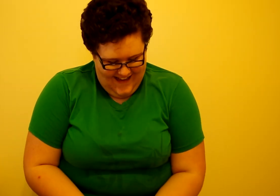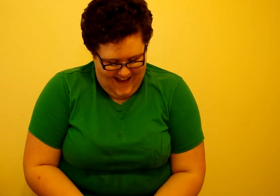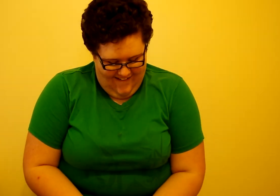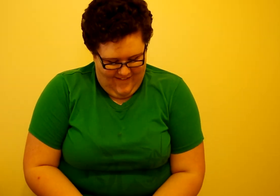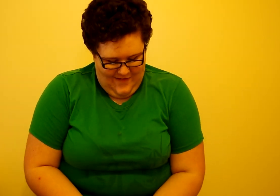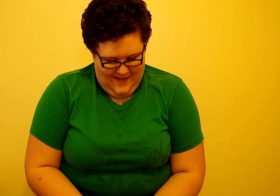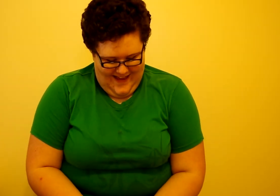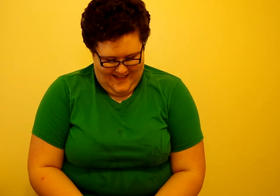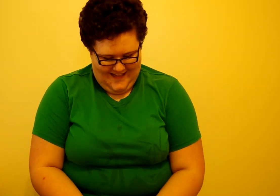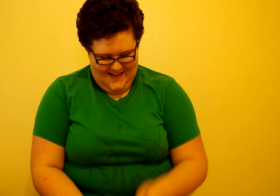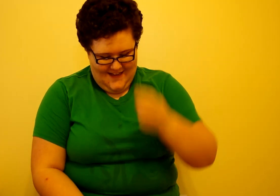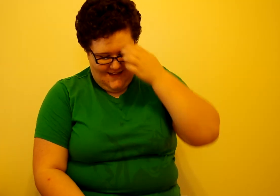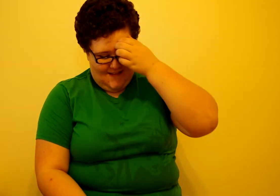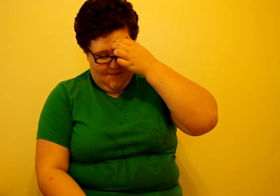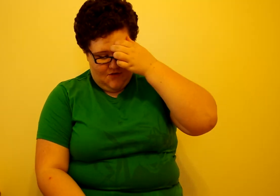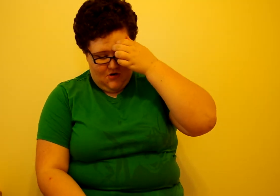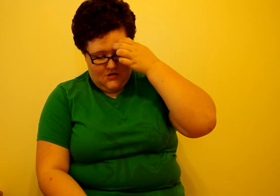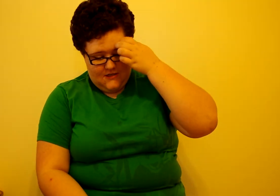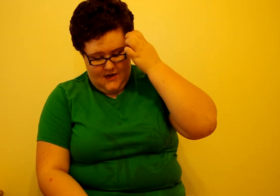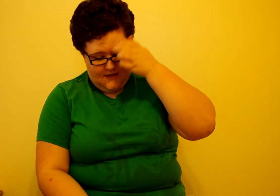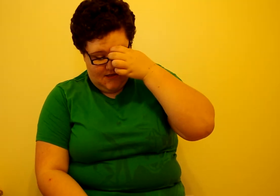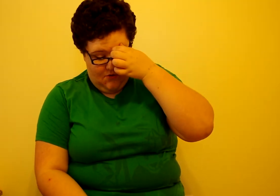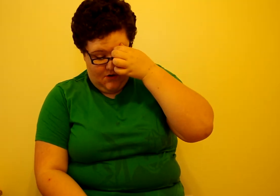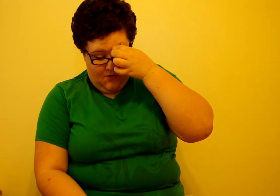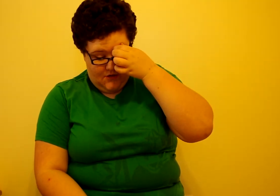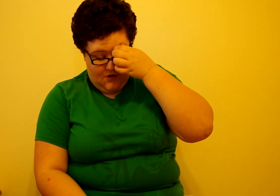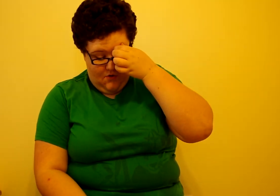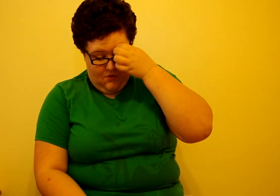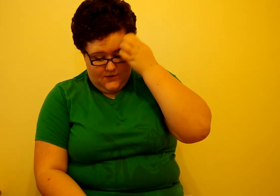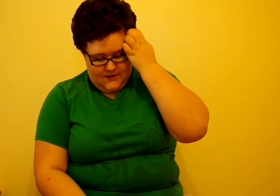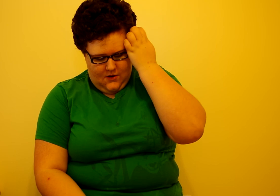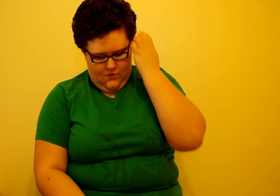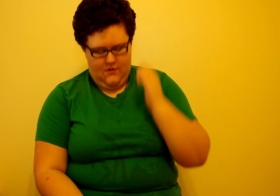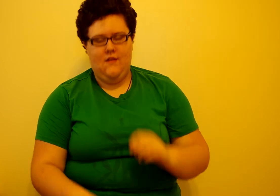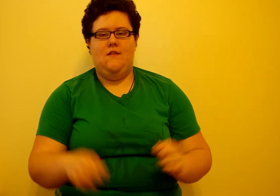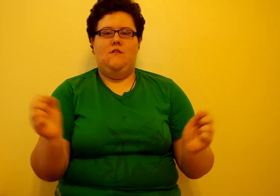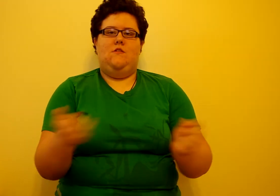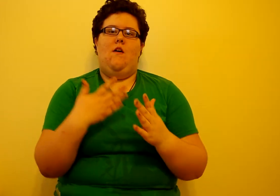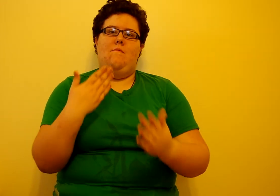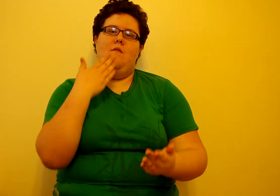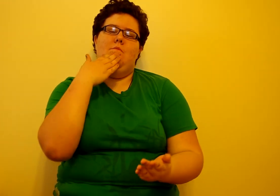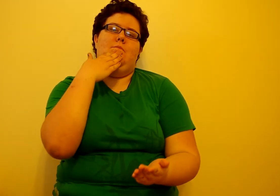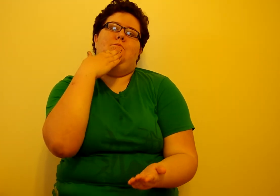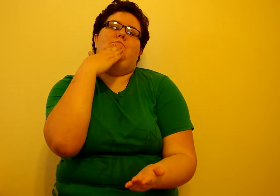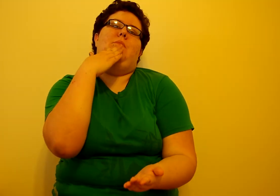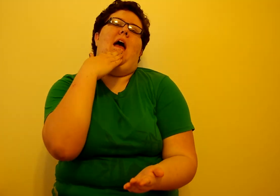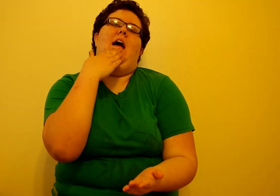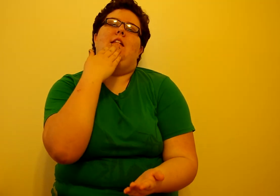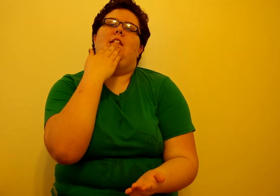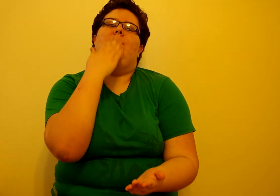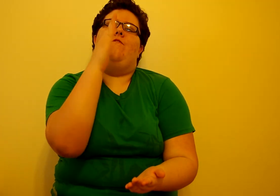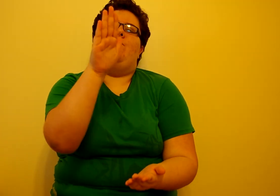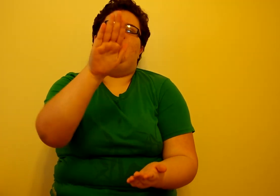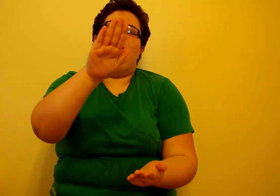Have fun with it. Some turn to dust or go to gold. So, some bad, it